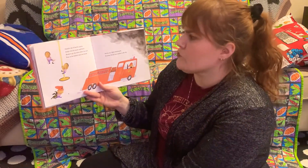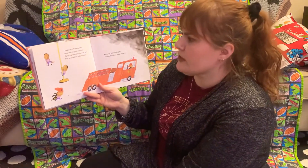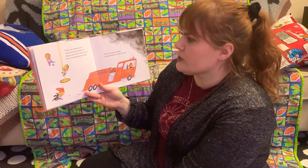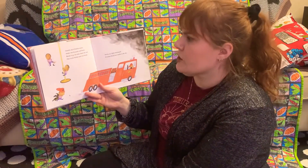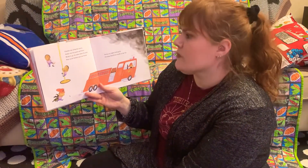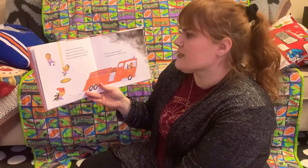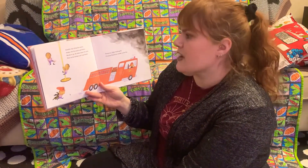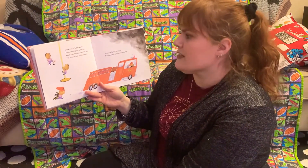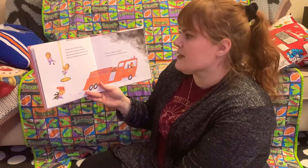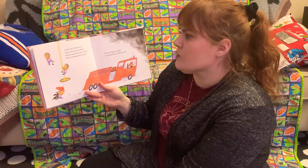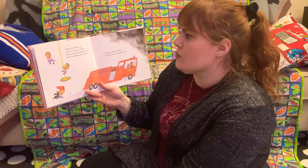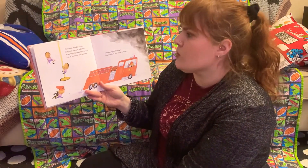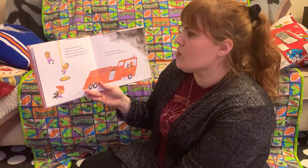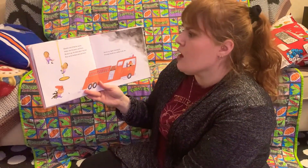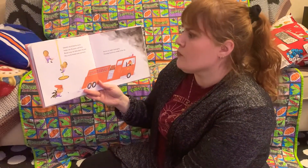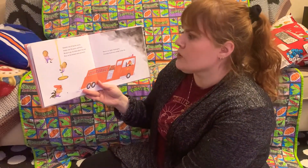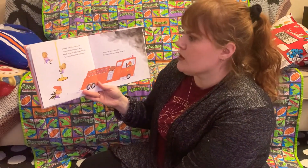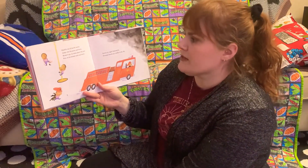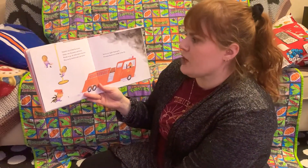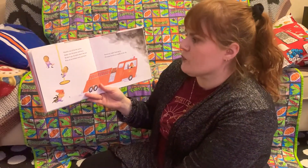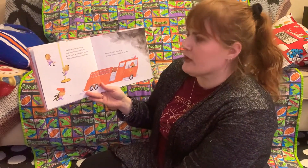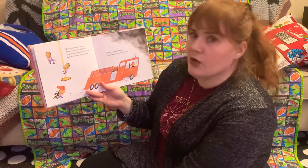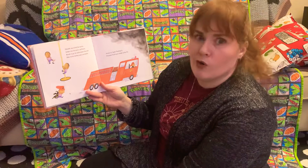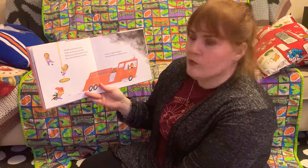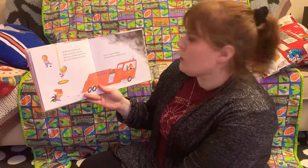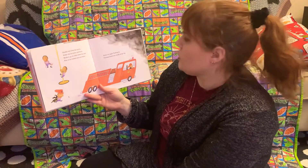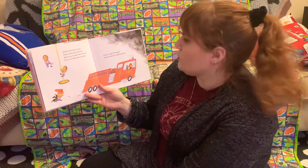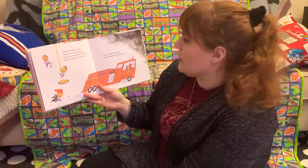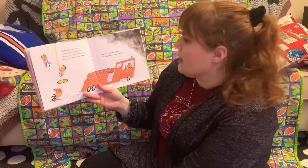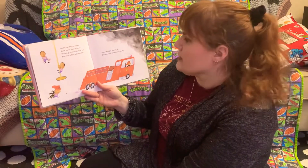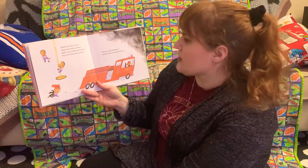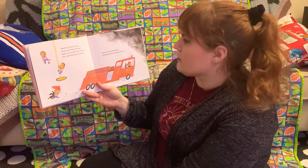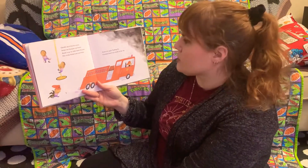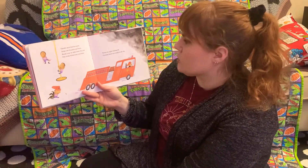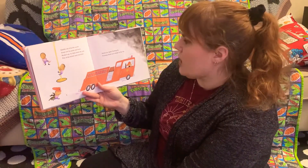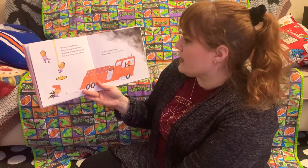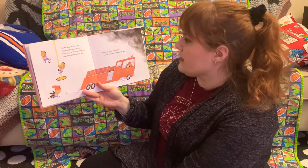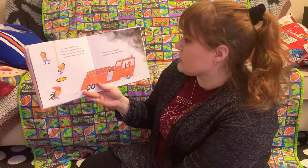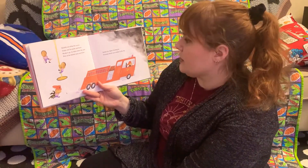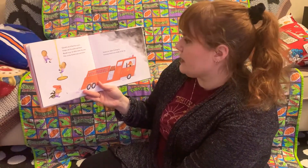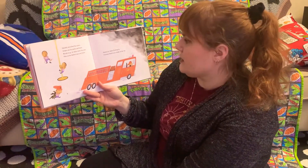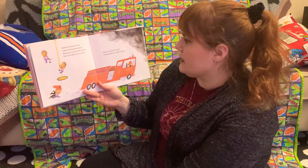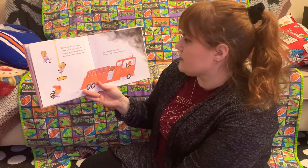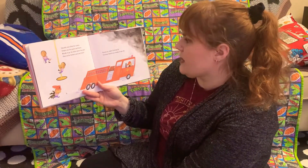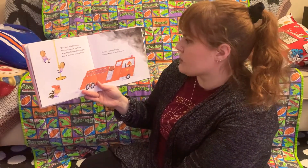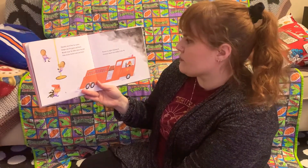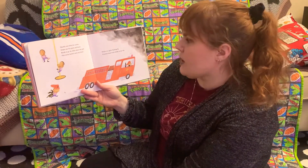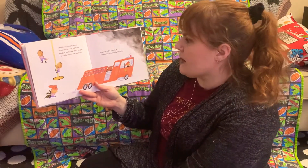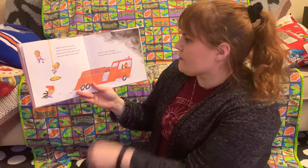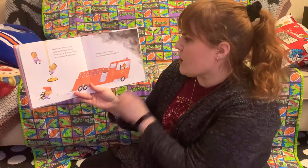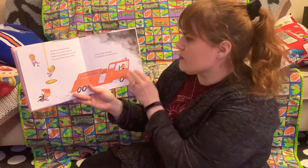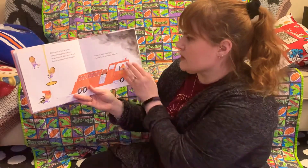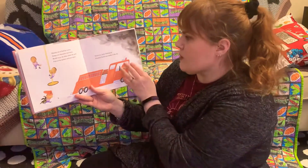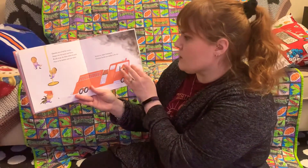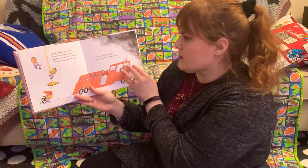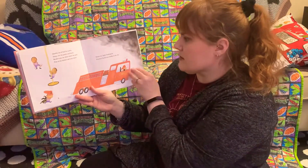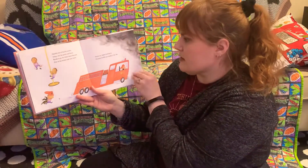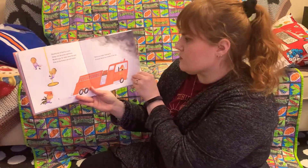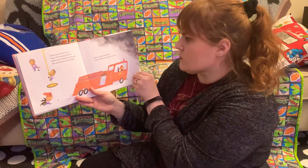to go. He slides down the pole, puts on his helmet and coat below. Sirens cry, lights flashing by. Fireman Small sees smoke